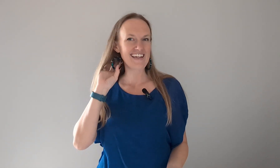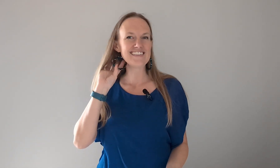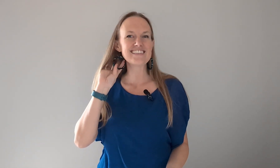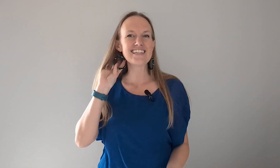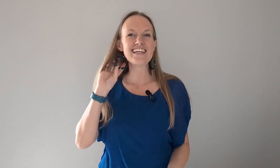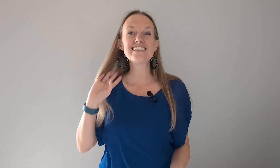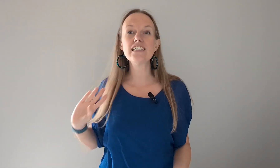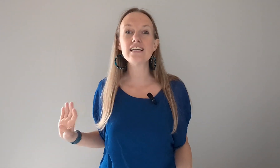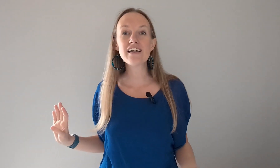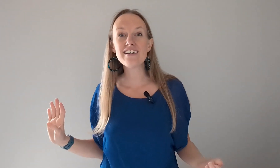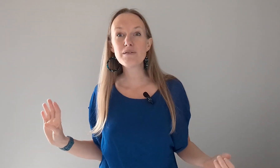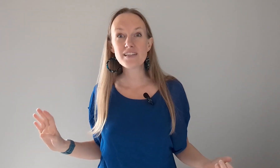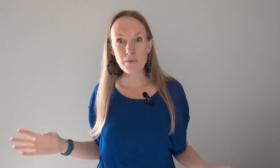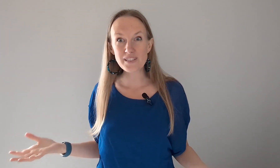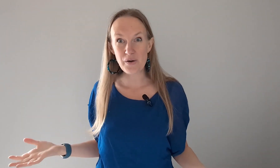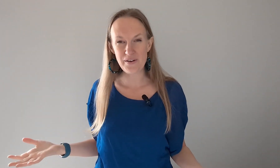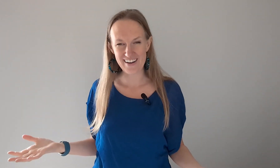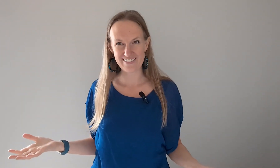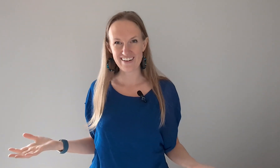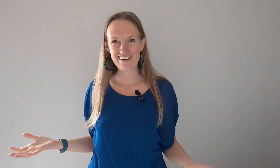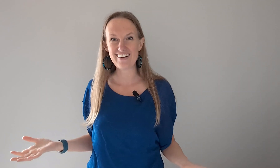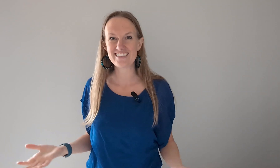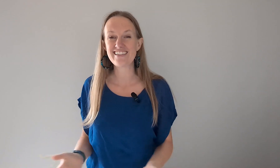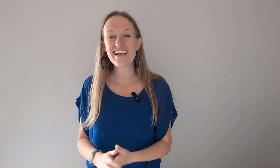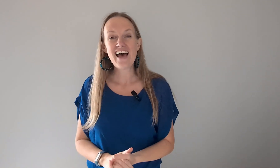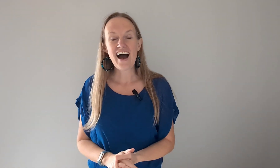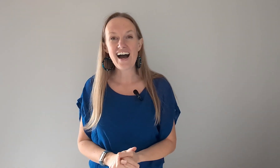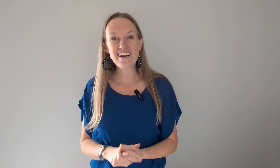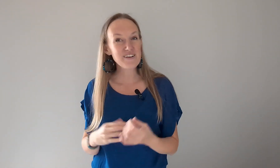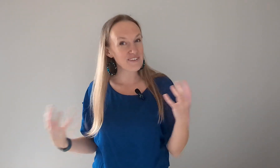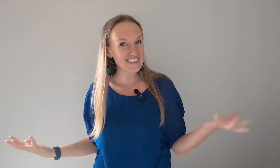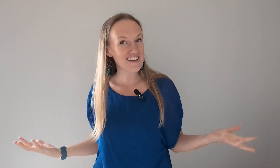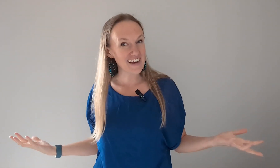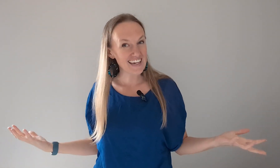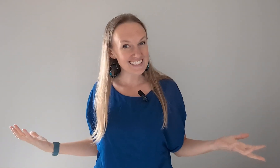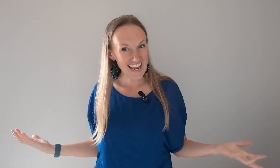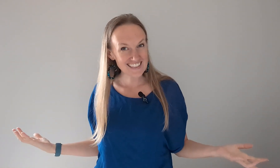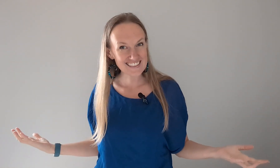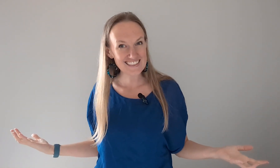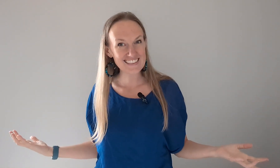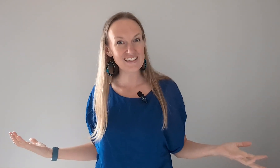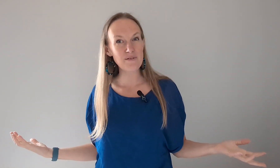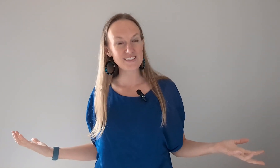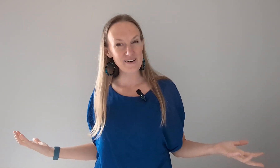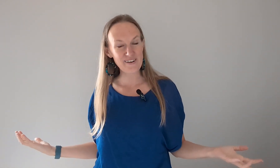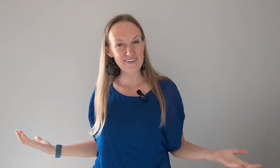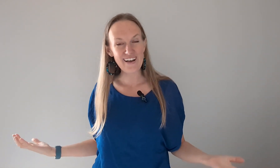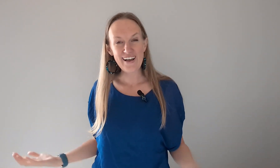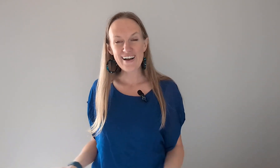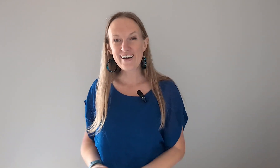earrings, it's because I got them at the Watoto concert. I don't know if you guys have ever had a chance to see the Watoto